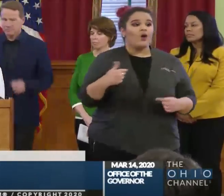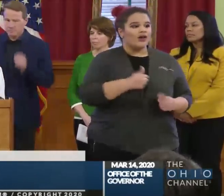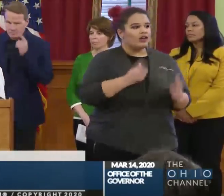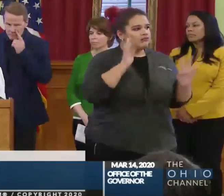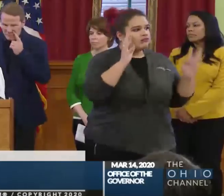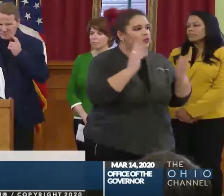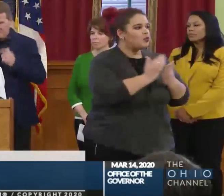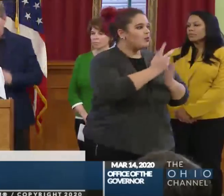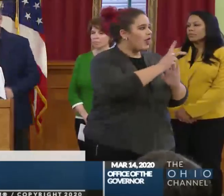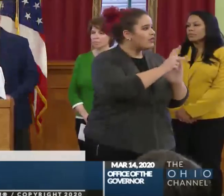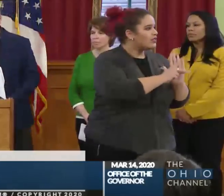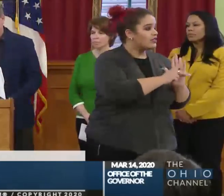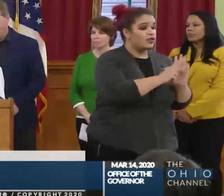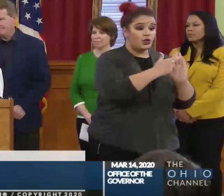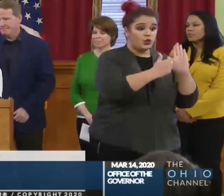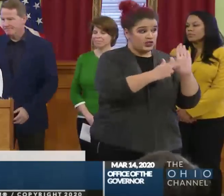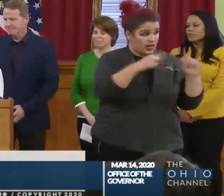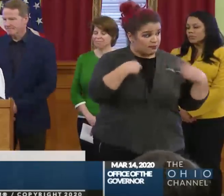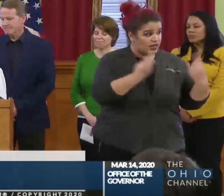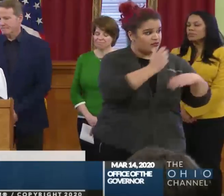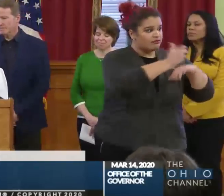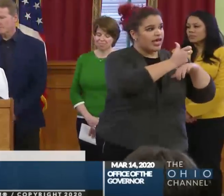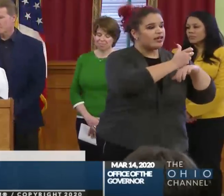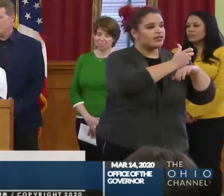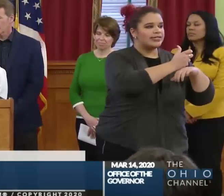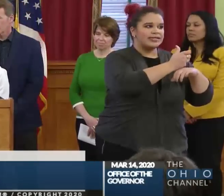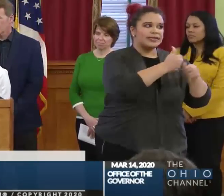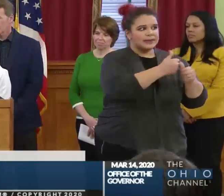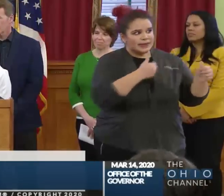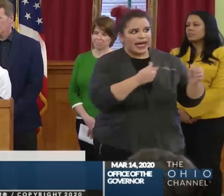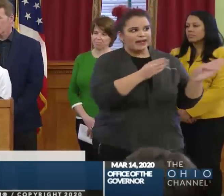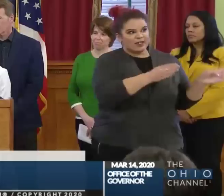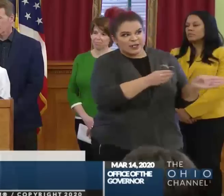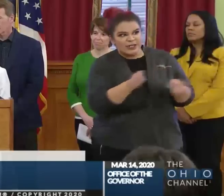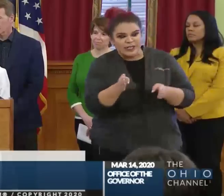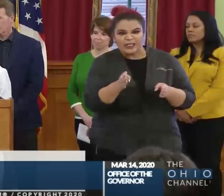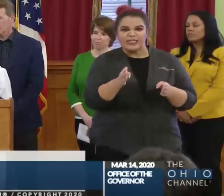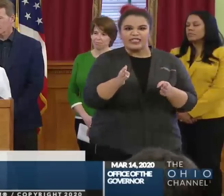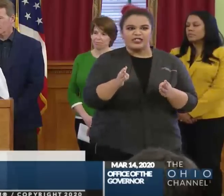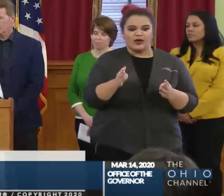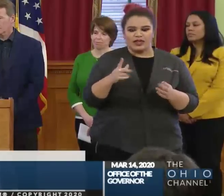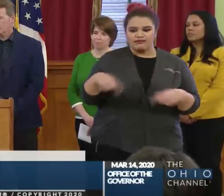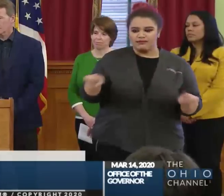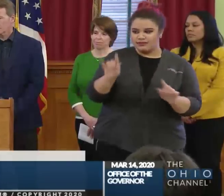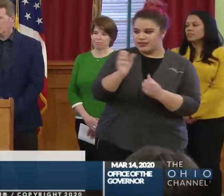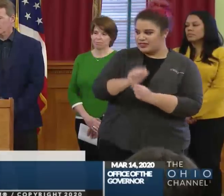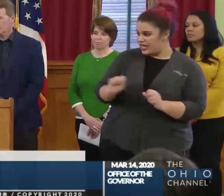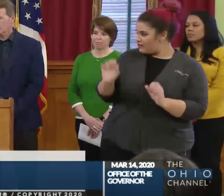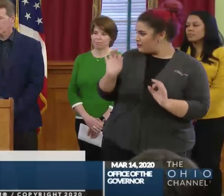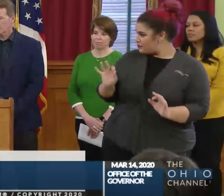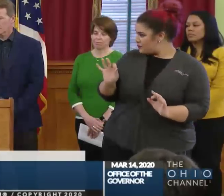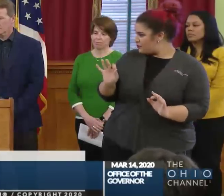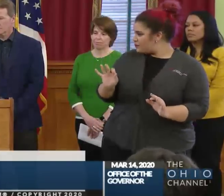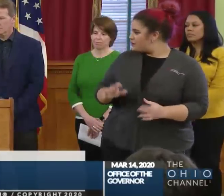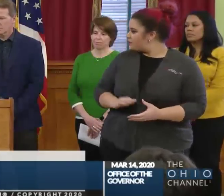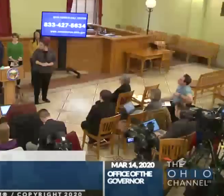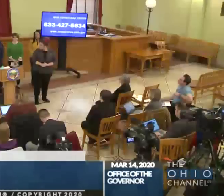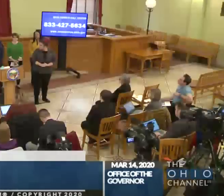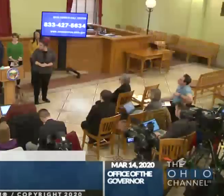rules. These things will not get in our way. We're going to use ingenuity, and we're going to maximize everything we do.